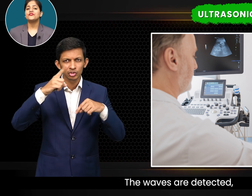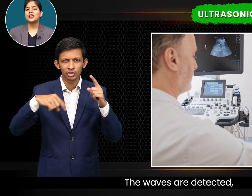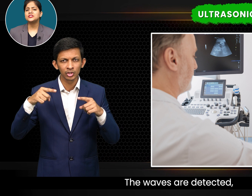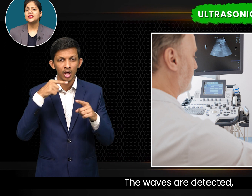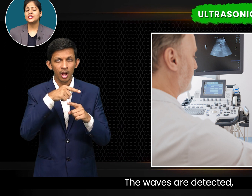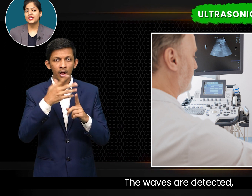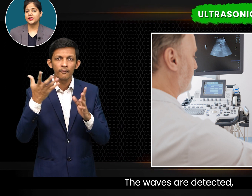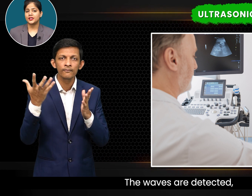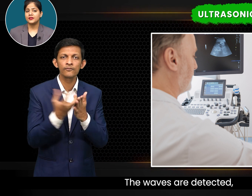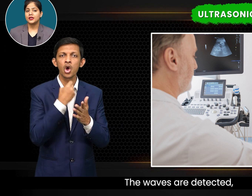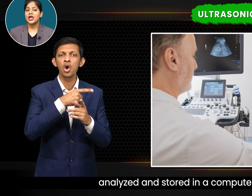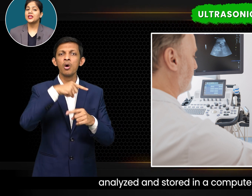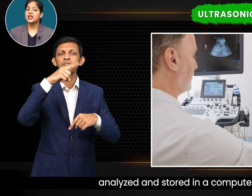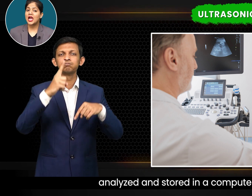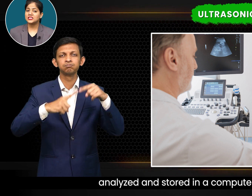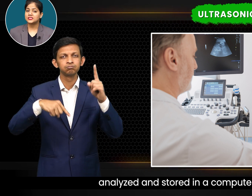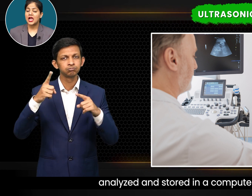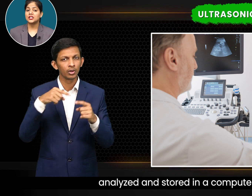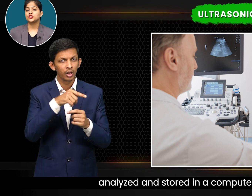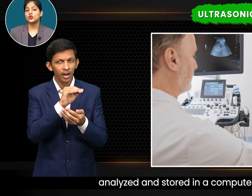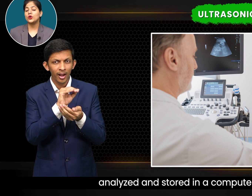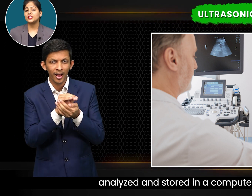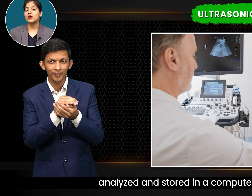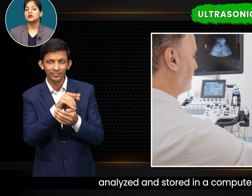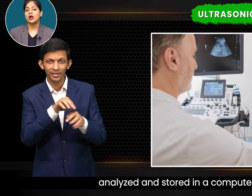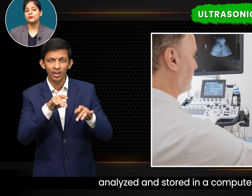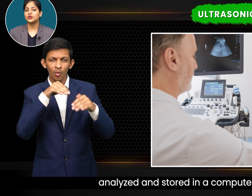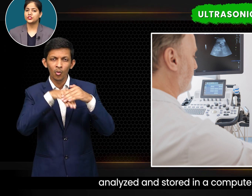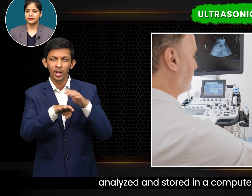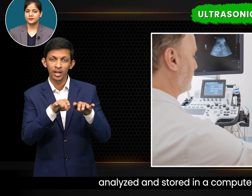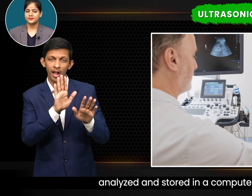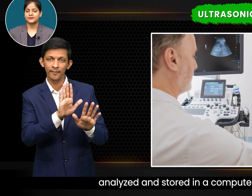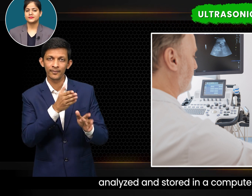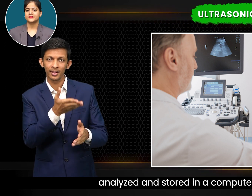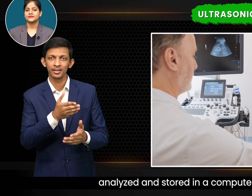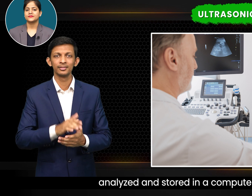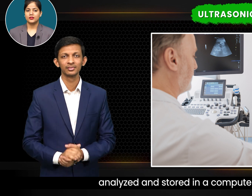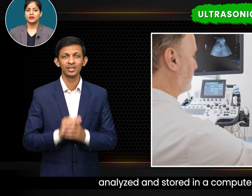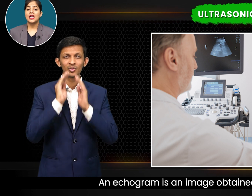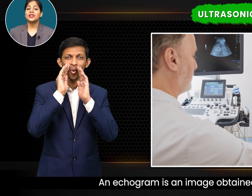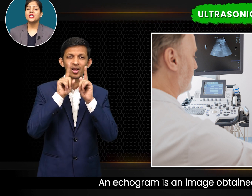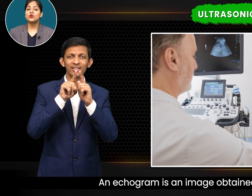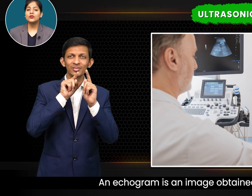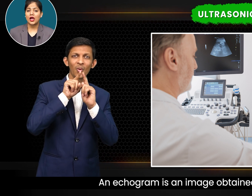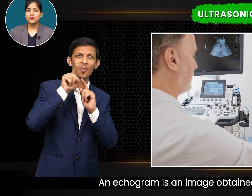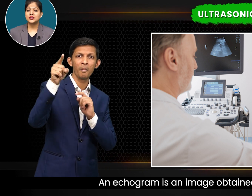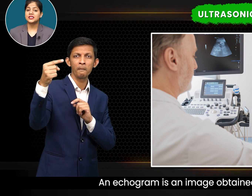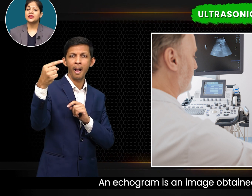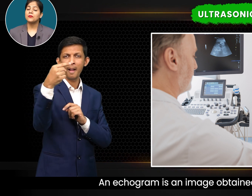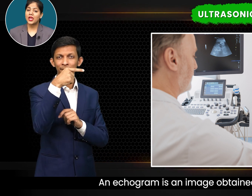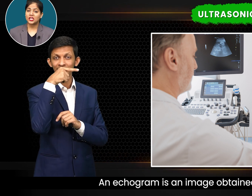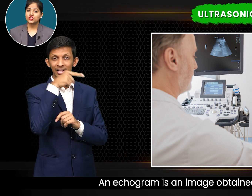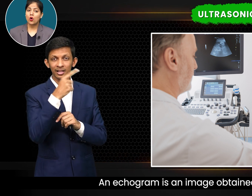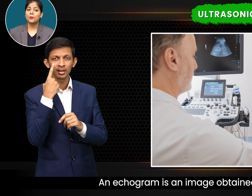The waves are detected, analyzed and stored in a computer. An echogram is